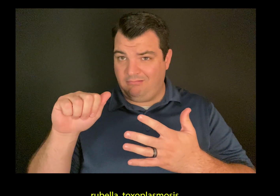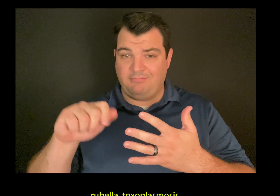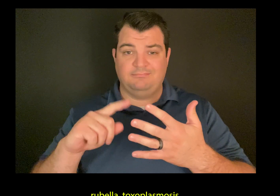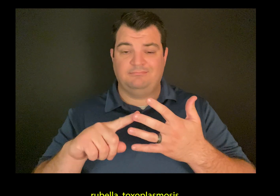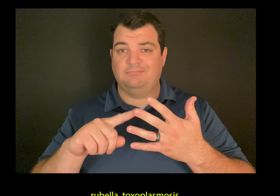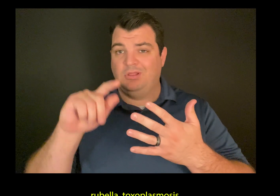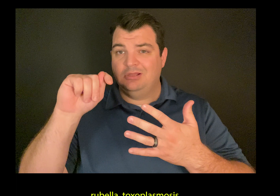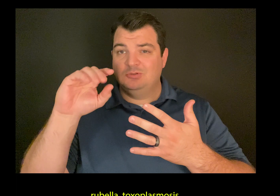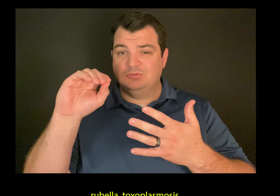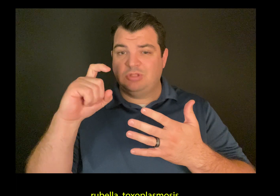rubella,